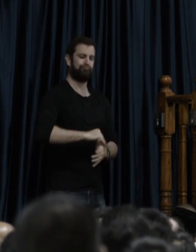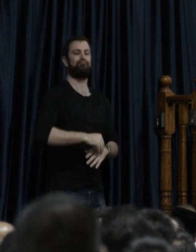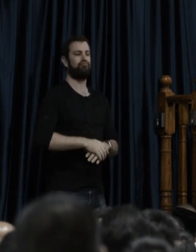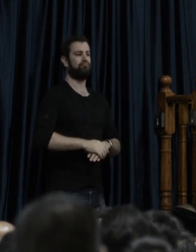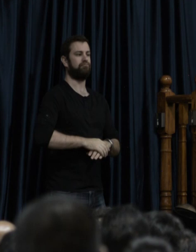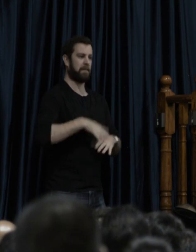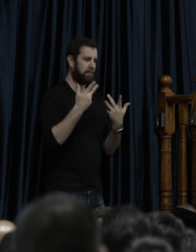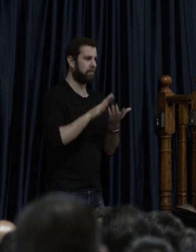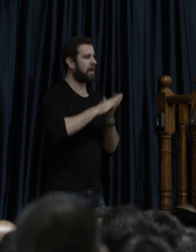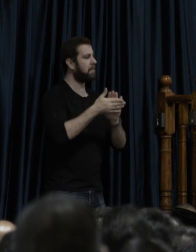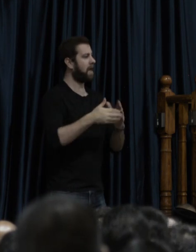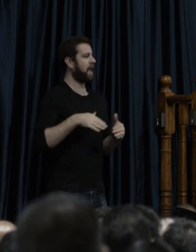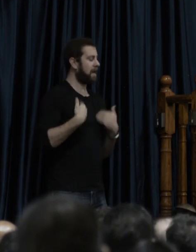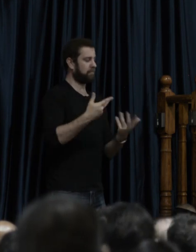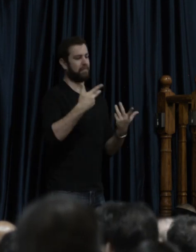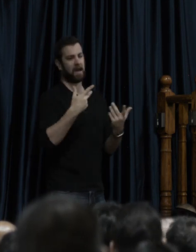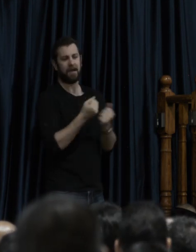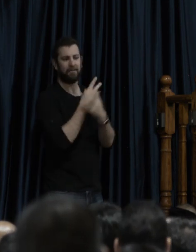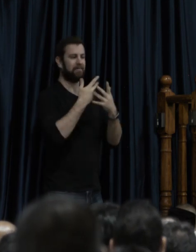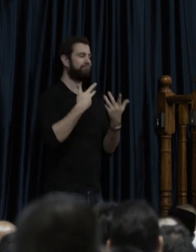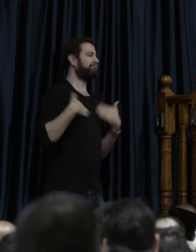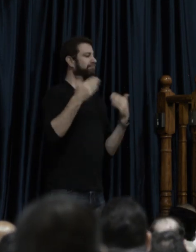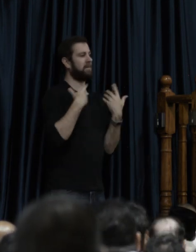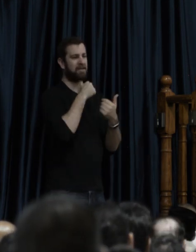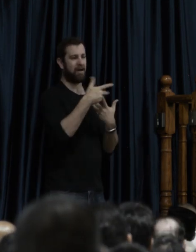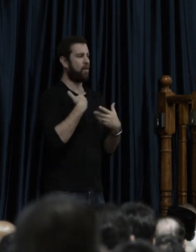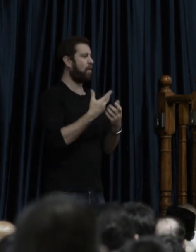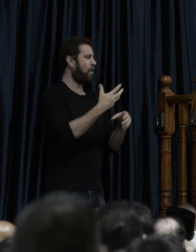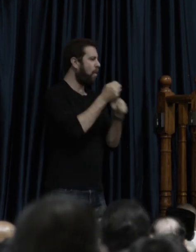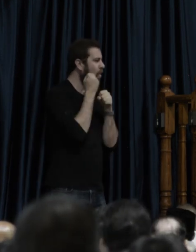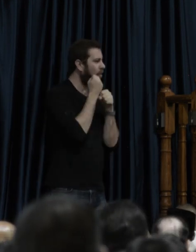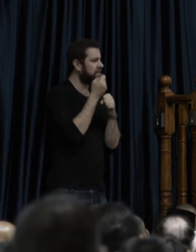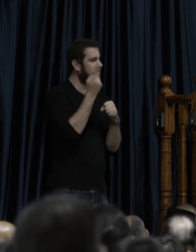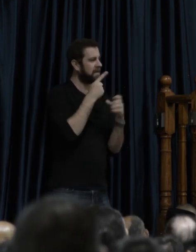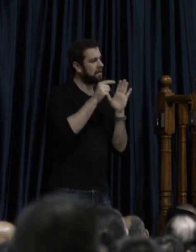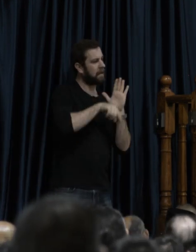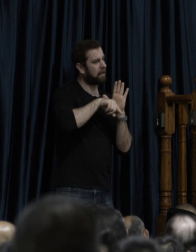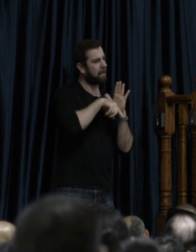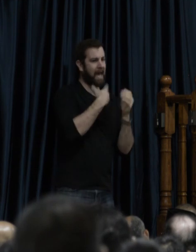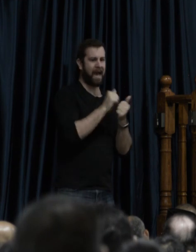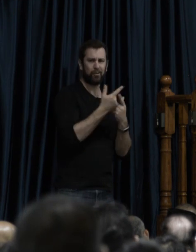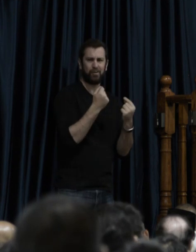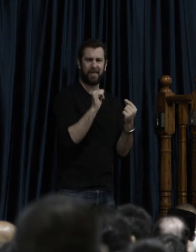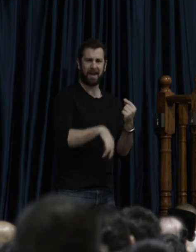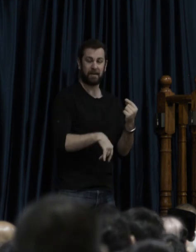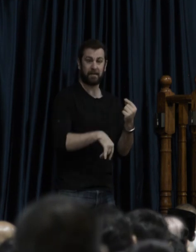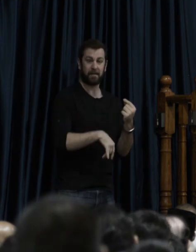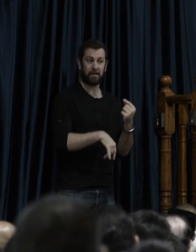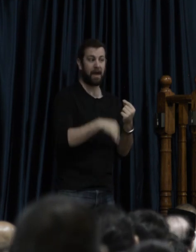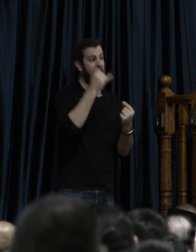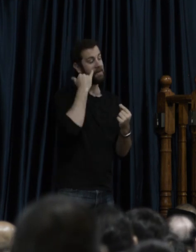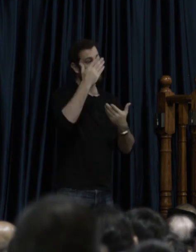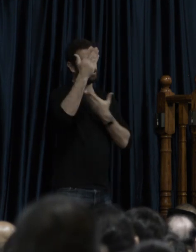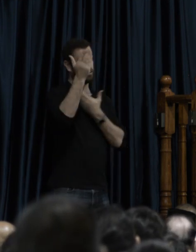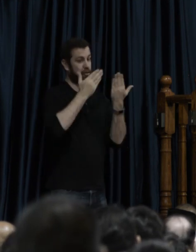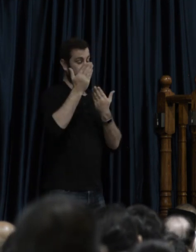happy, cheerful, and not hold and keep any grudge, how they do it. When a servant views